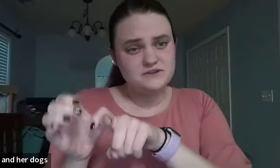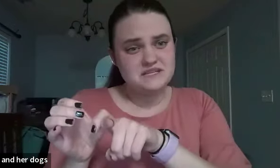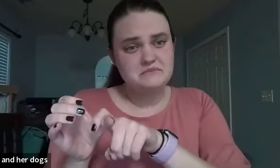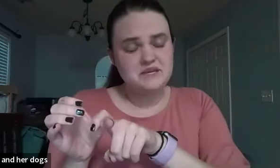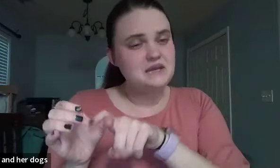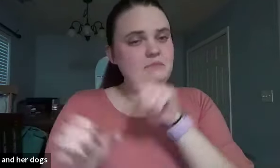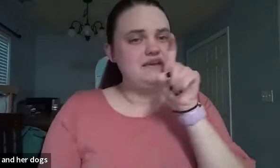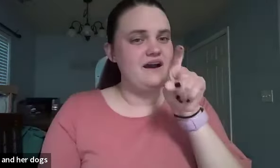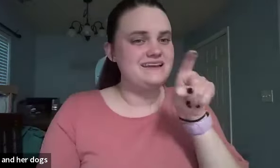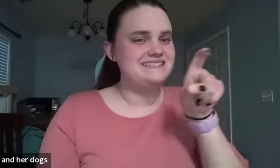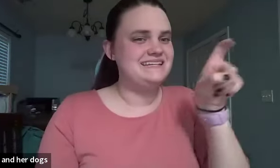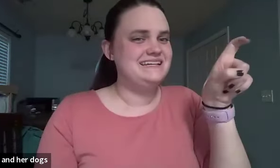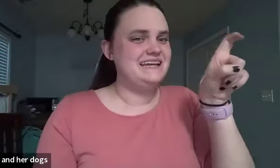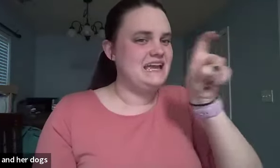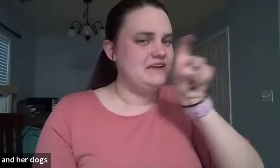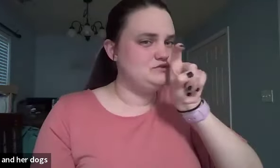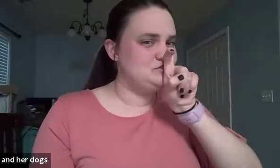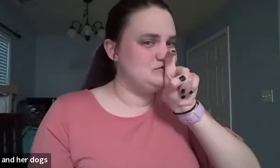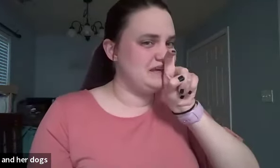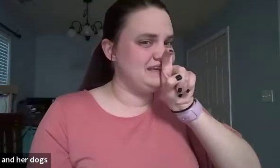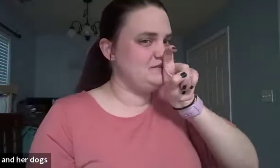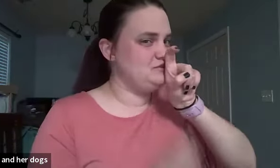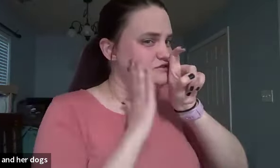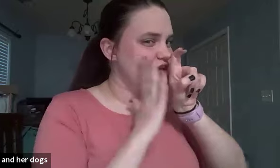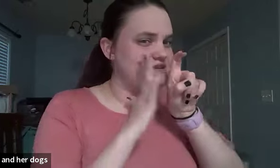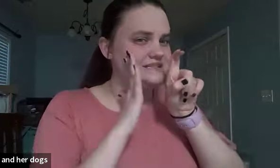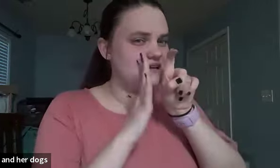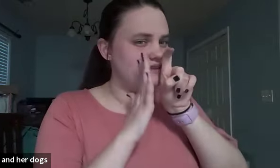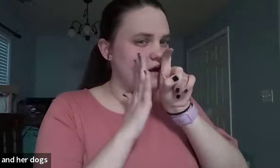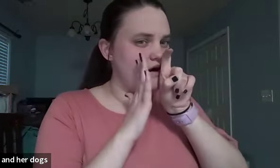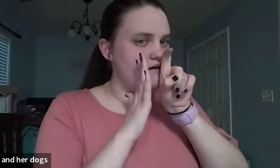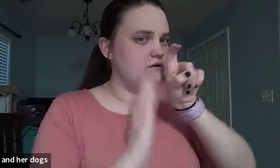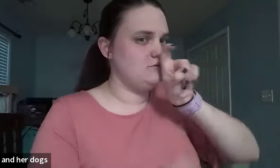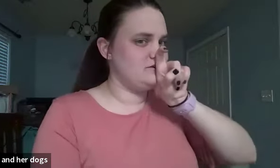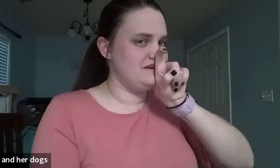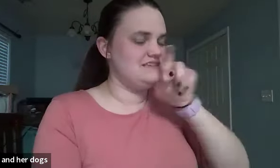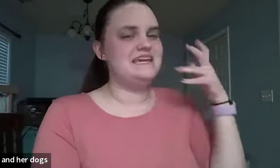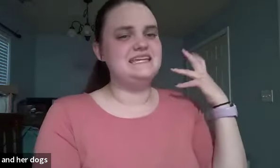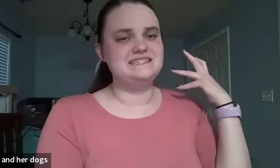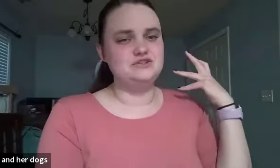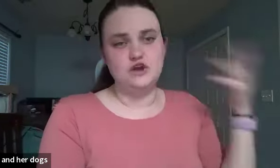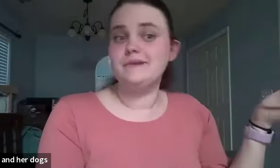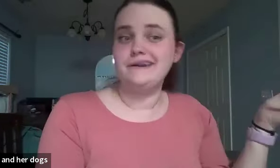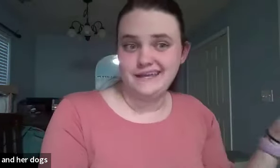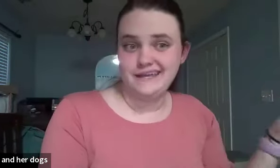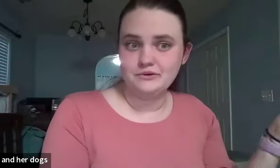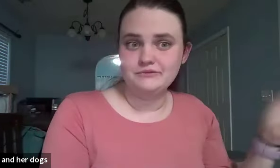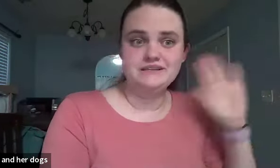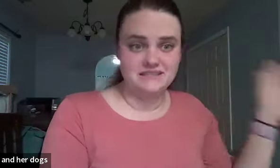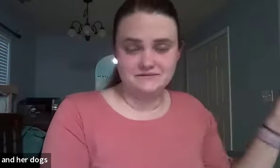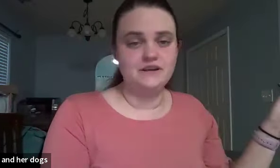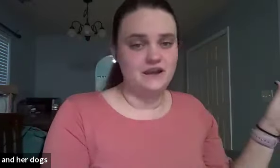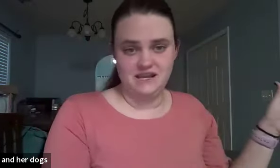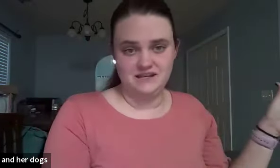for the time being, because if you have it slightly off, like where you're talking about an animal, a different kind of